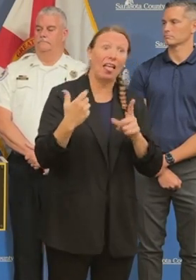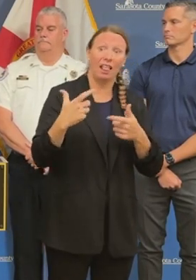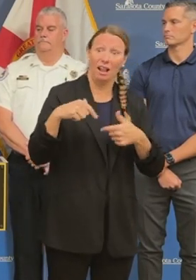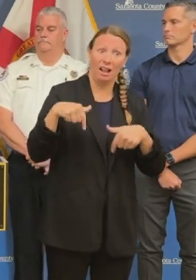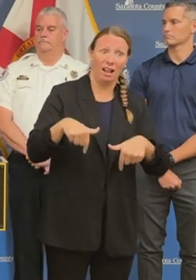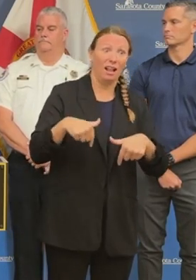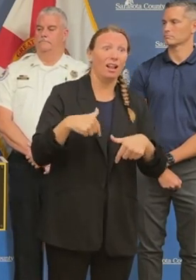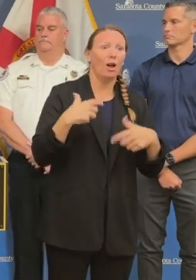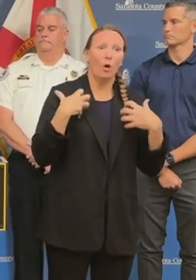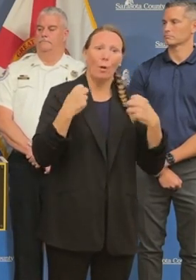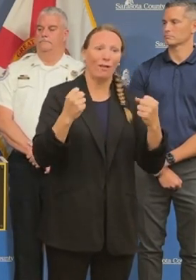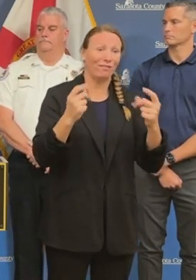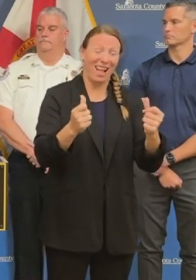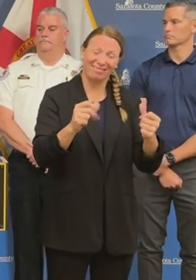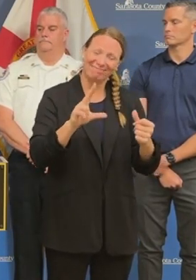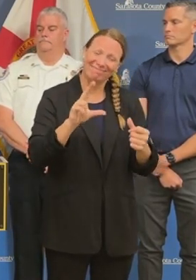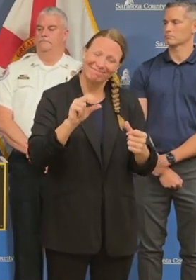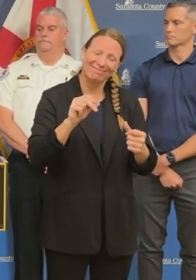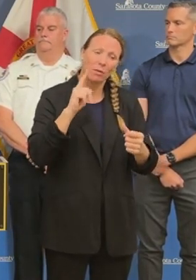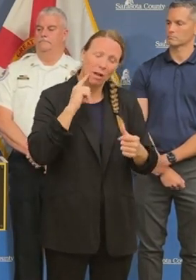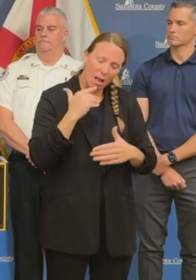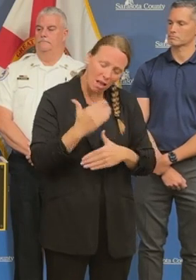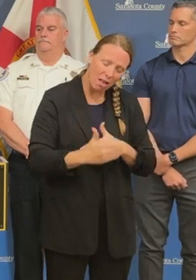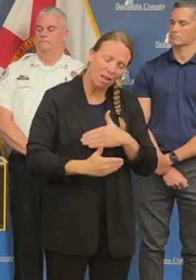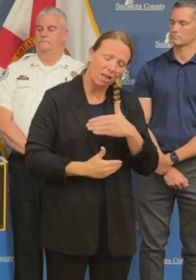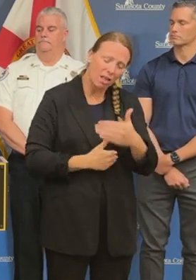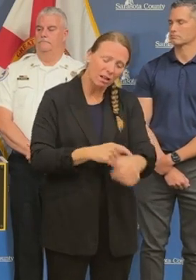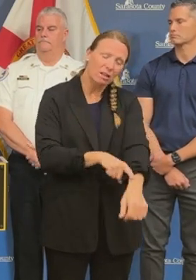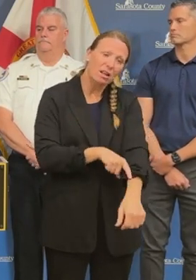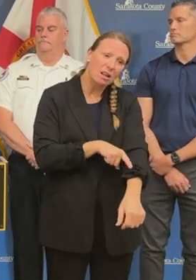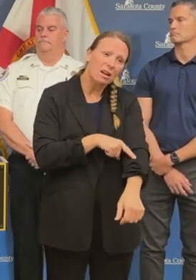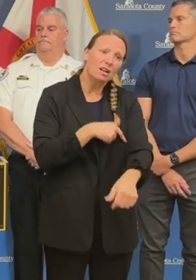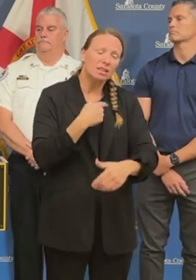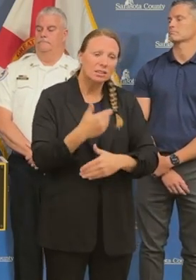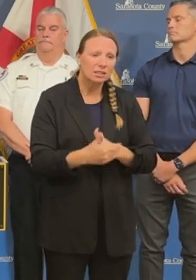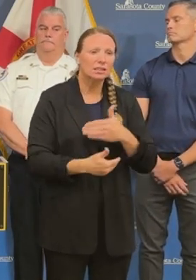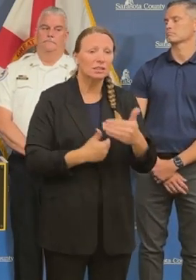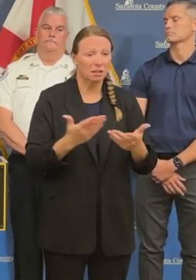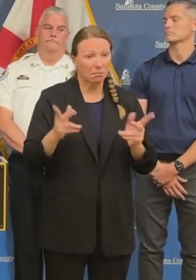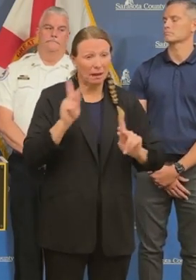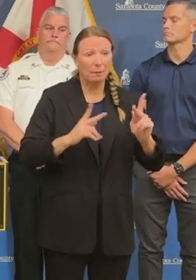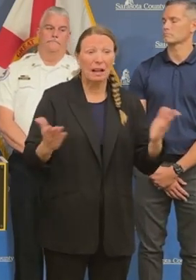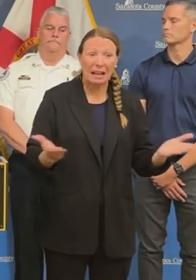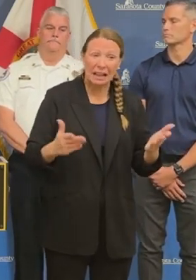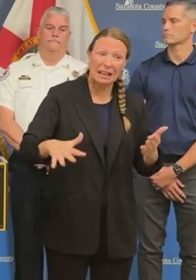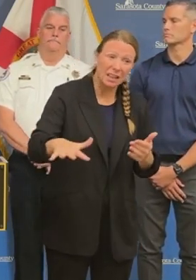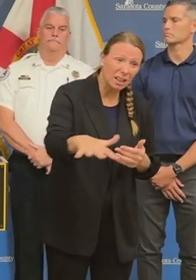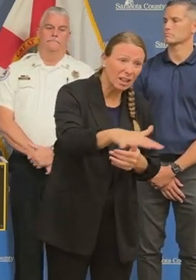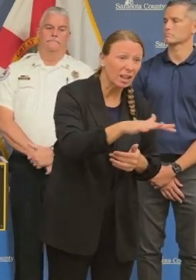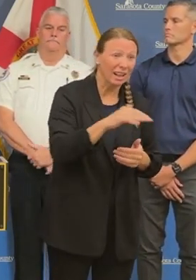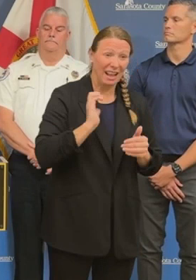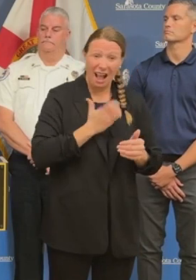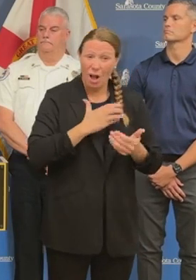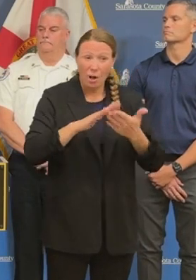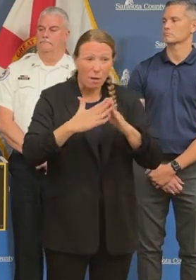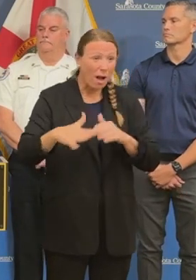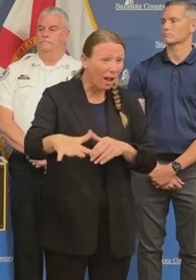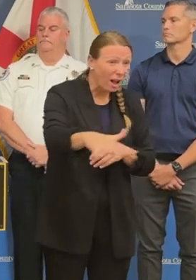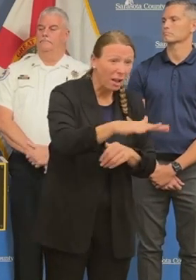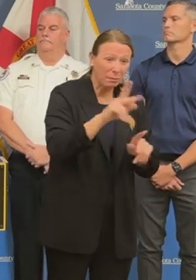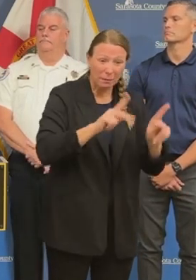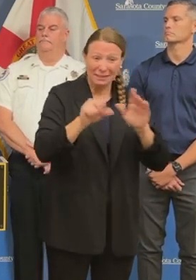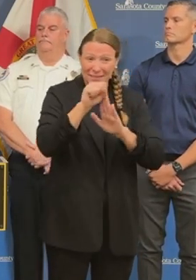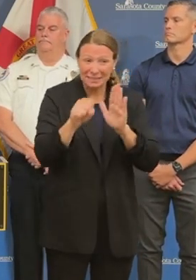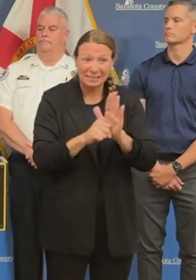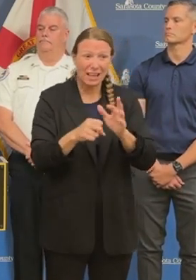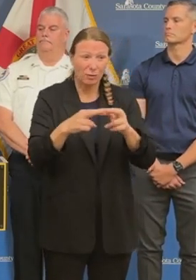everybody that is standing here and all of our partners in the community across the region and the state and the federal government, we're going to be working together to get